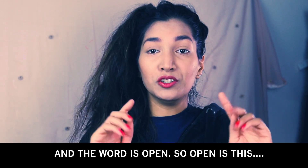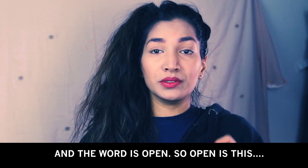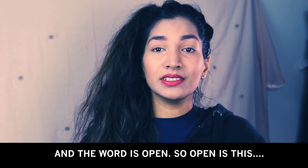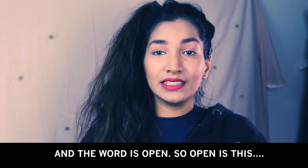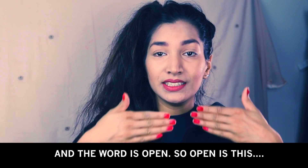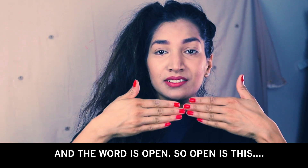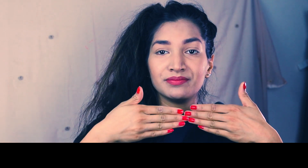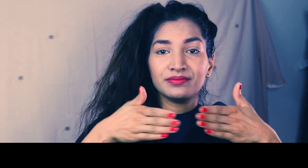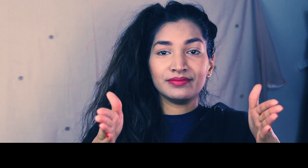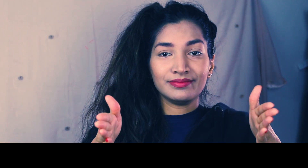open is this.